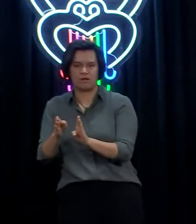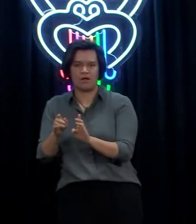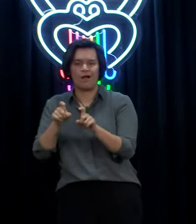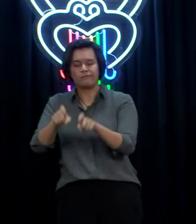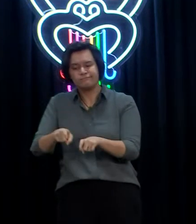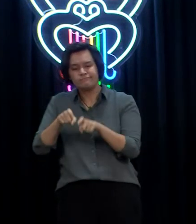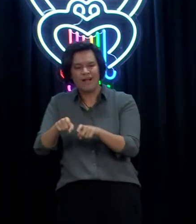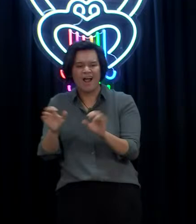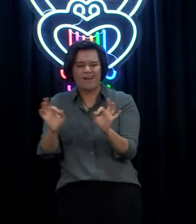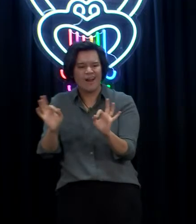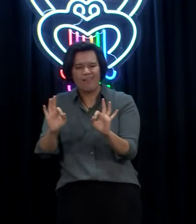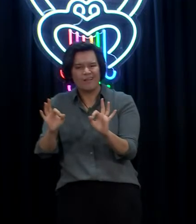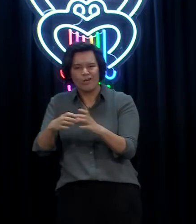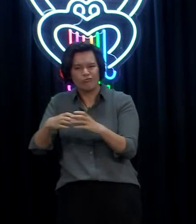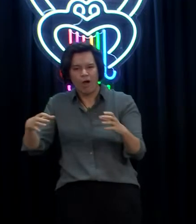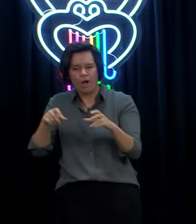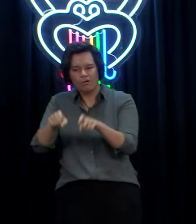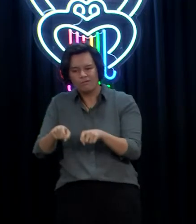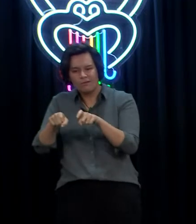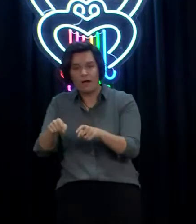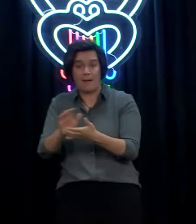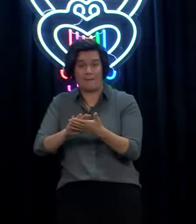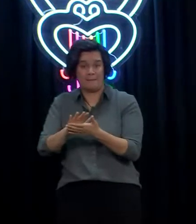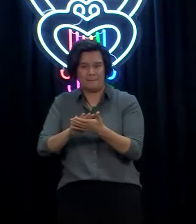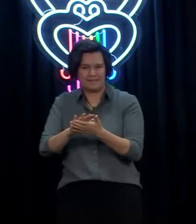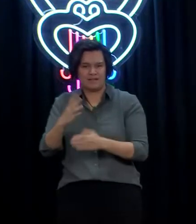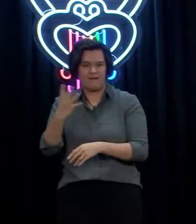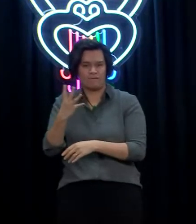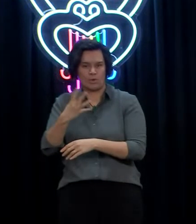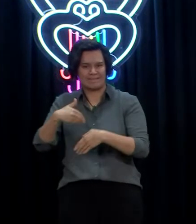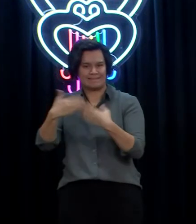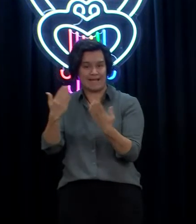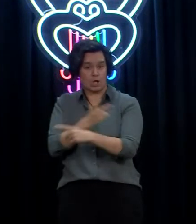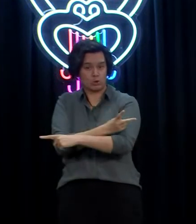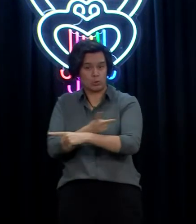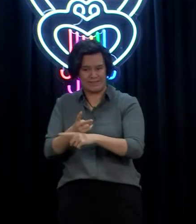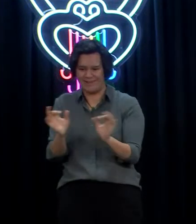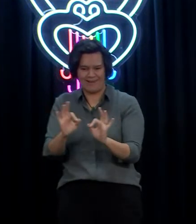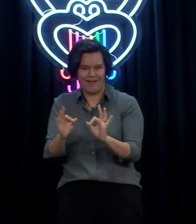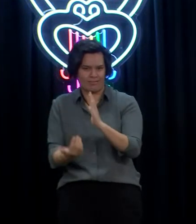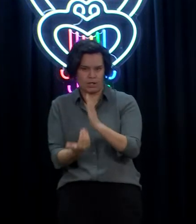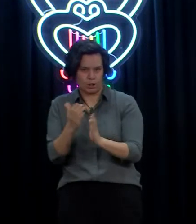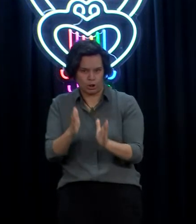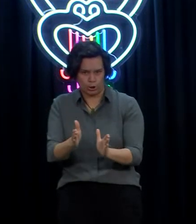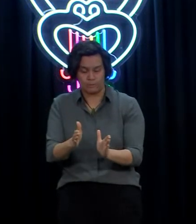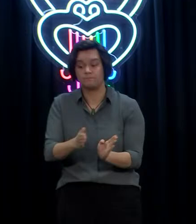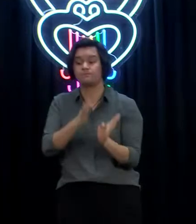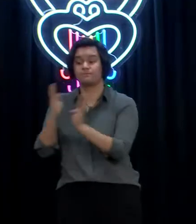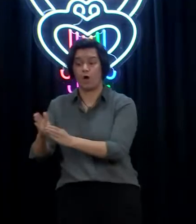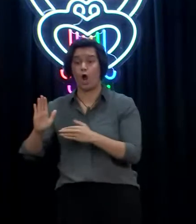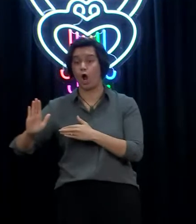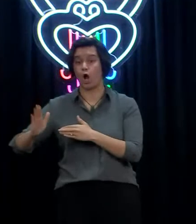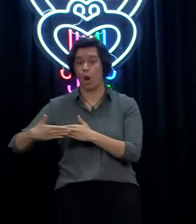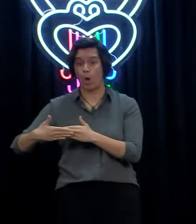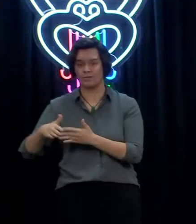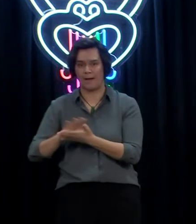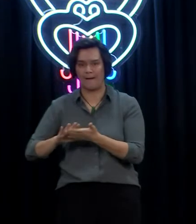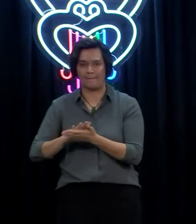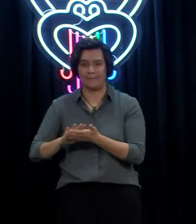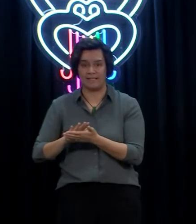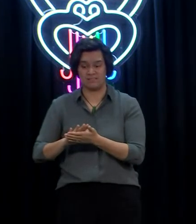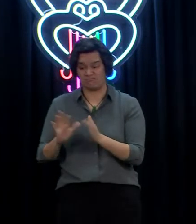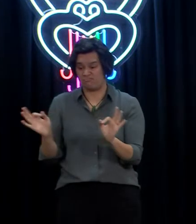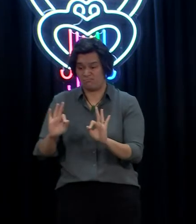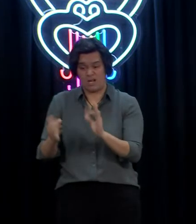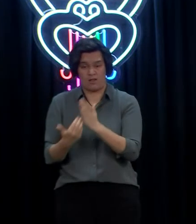are no cases reported in the previous 14 days. And then closed subclusters is where there